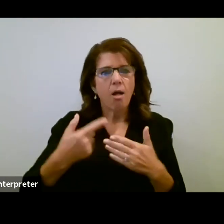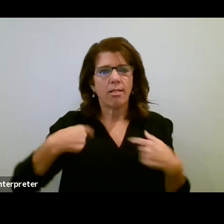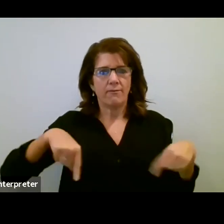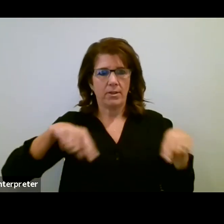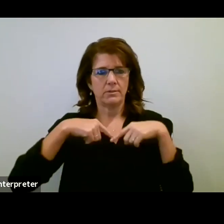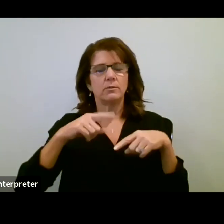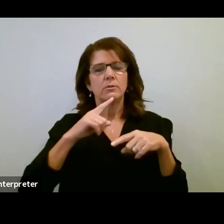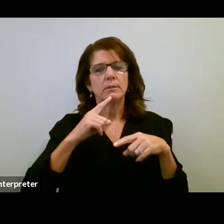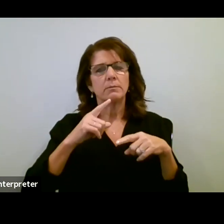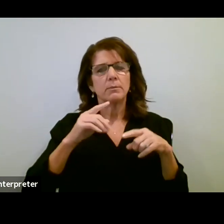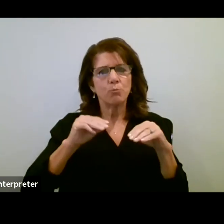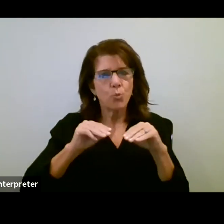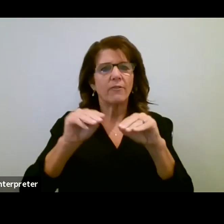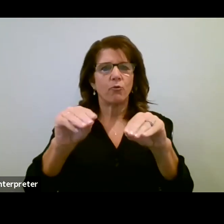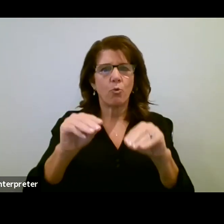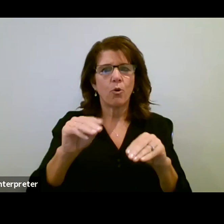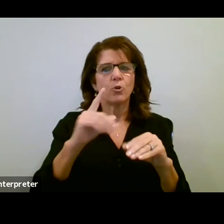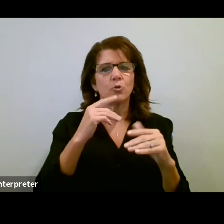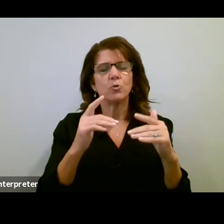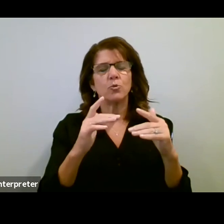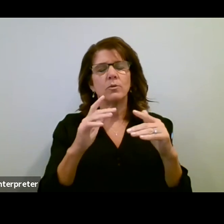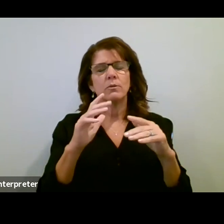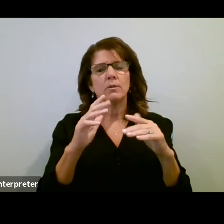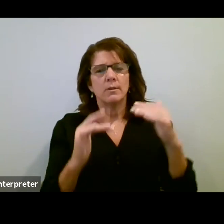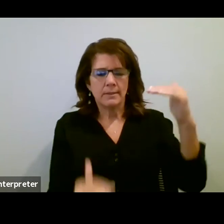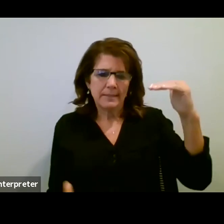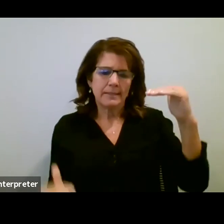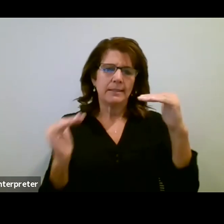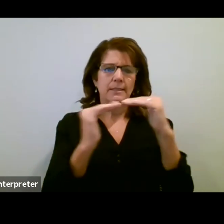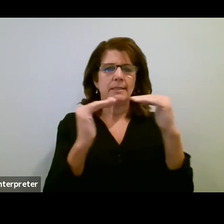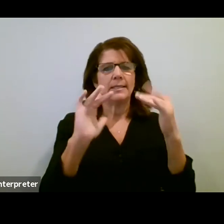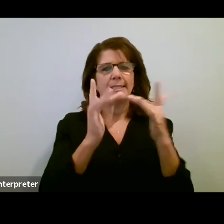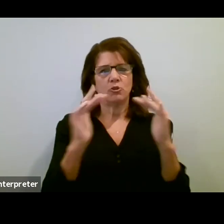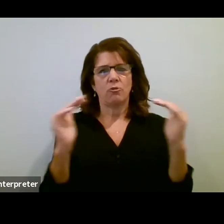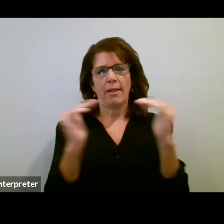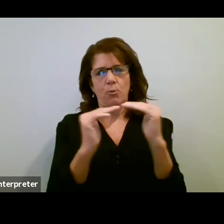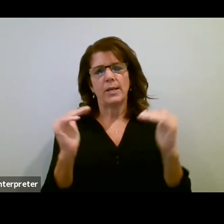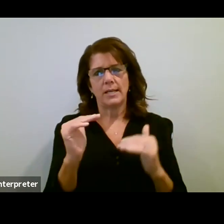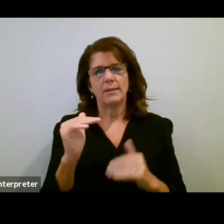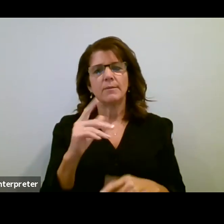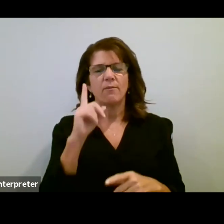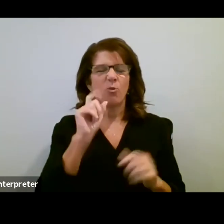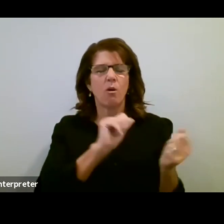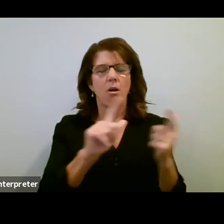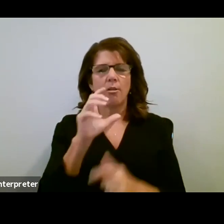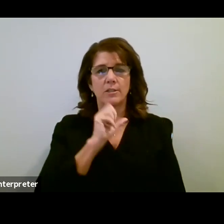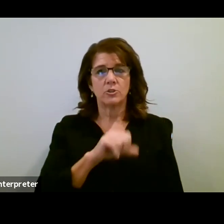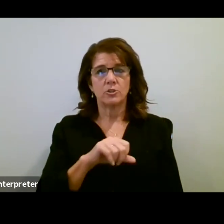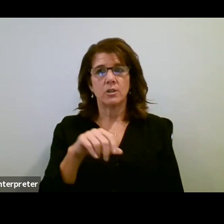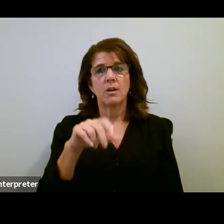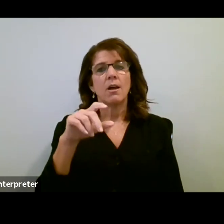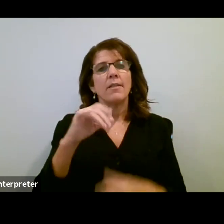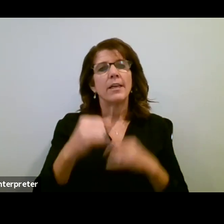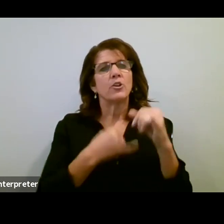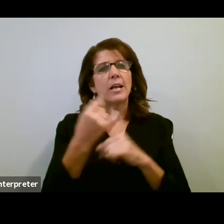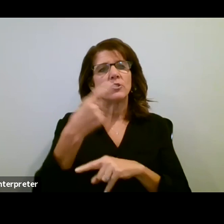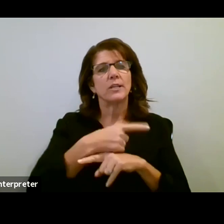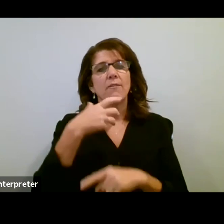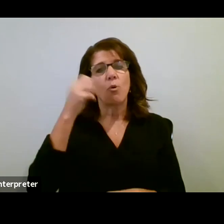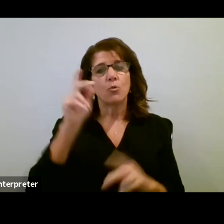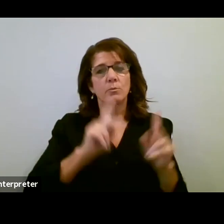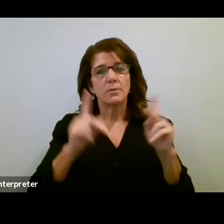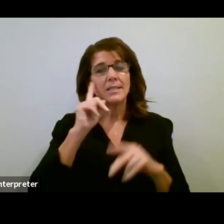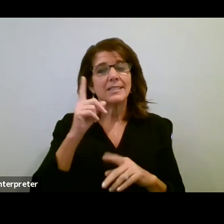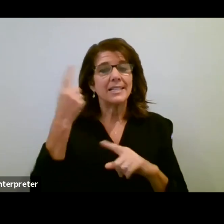forward towards digital equity for all ages. The International Day of Older Persons is a day